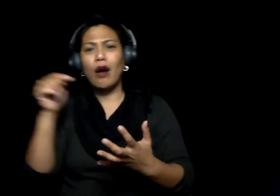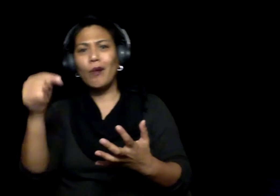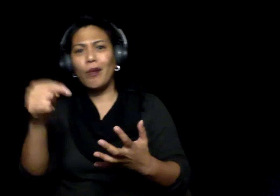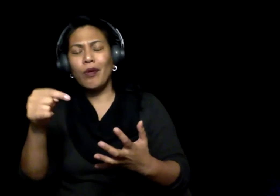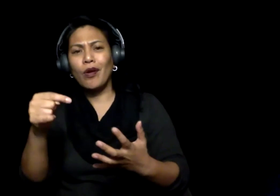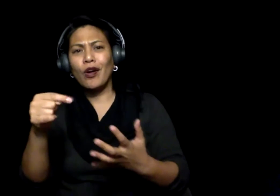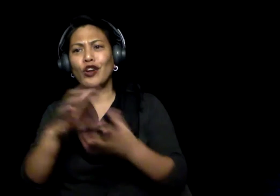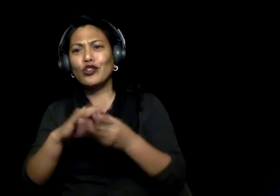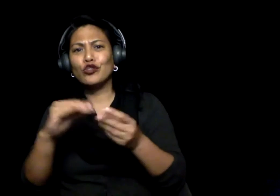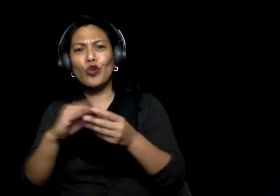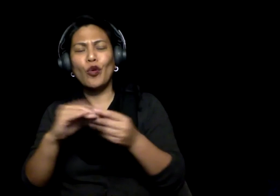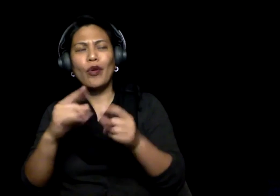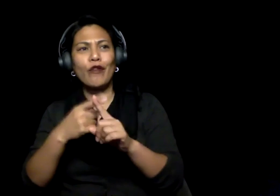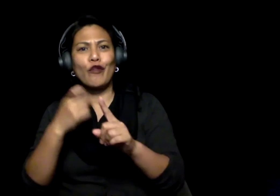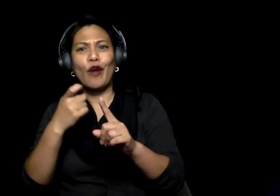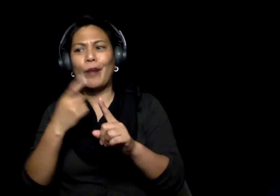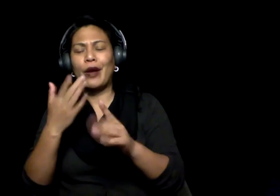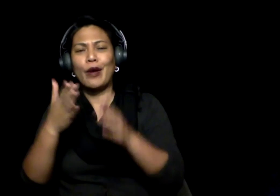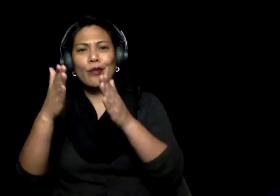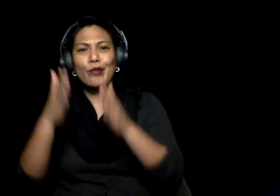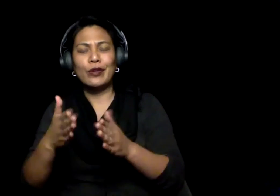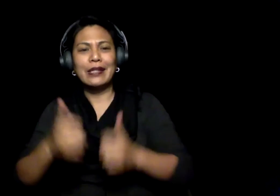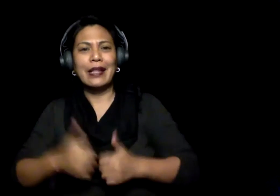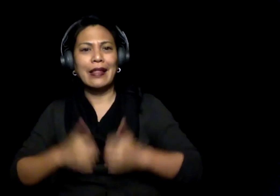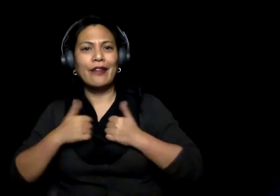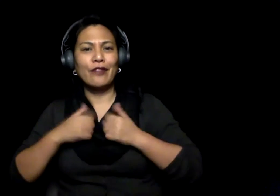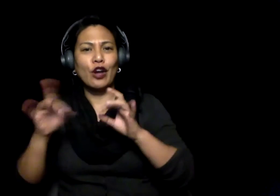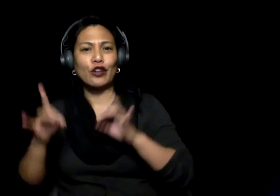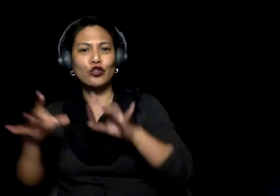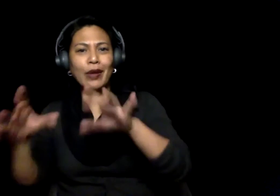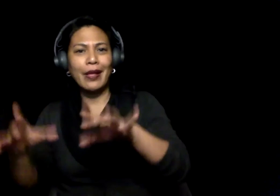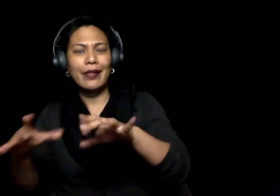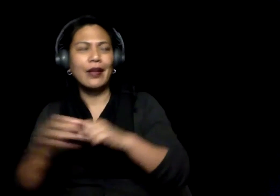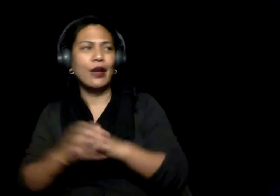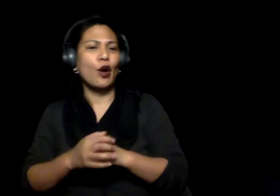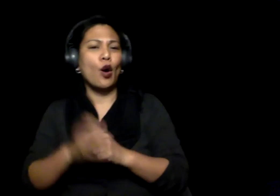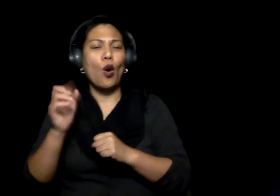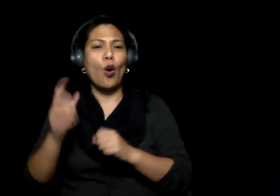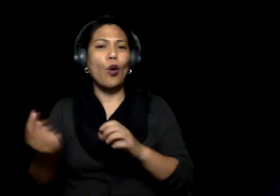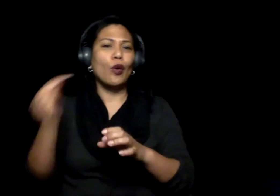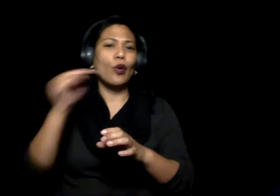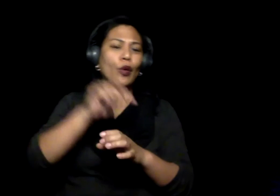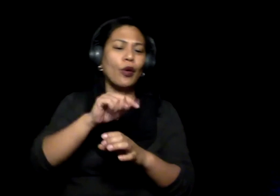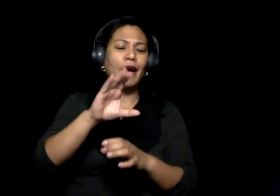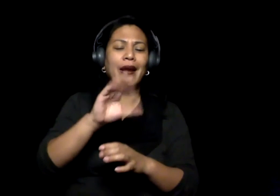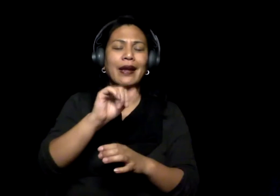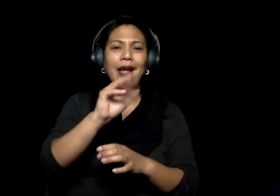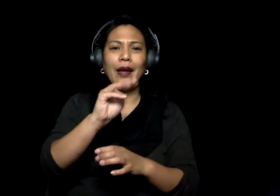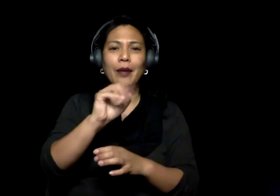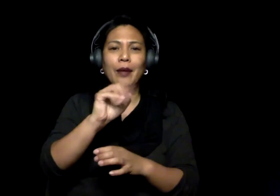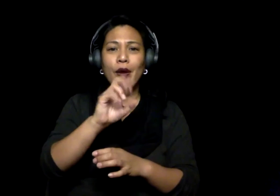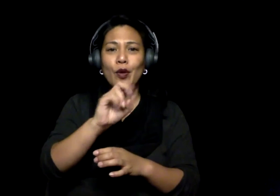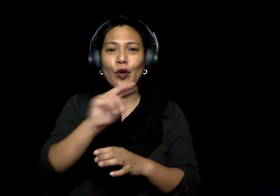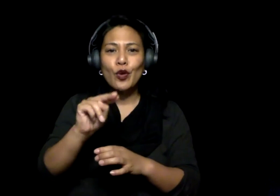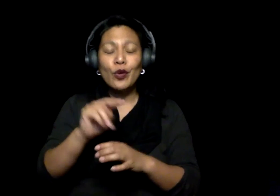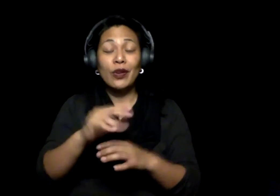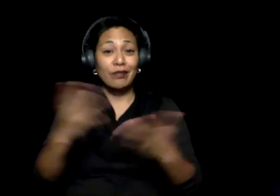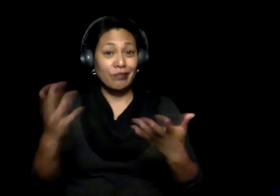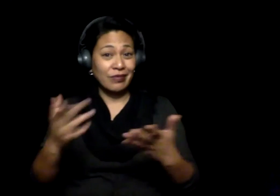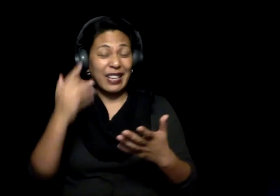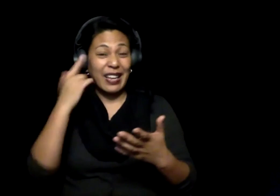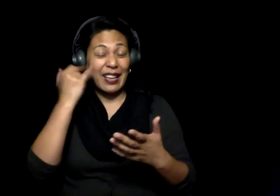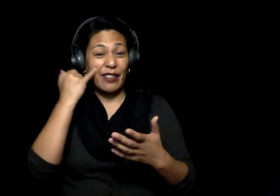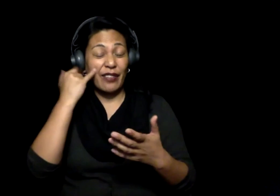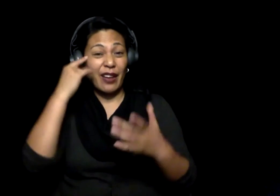from someone in Australia or in Cameroon, and I decide to use the story from